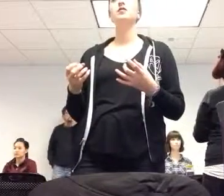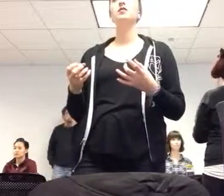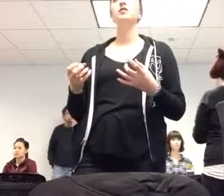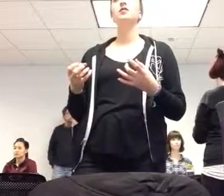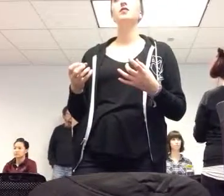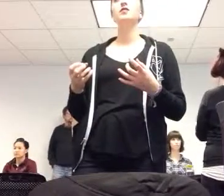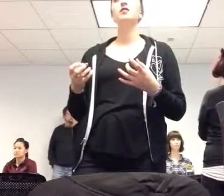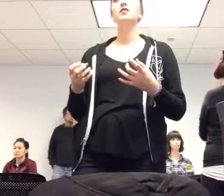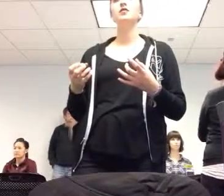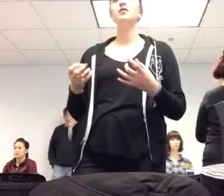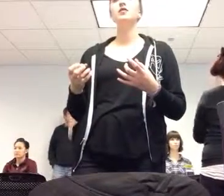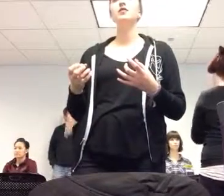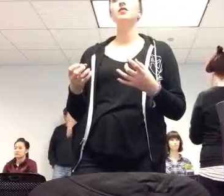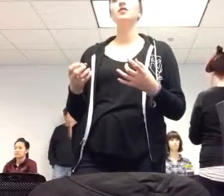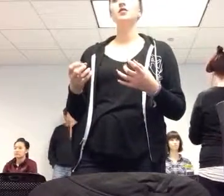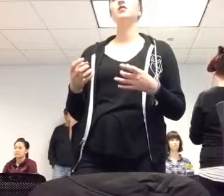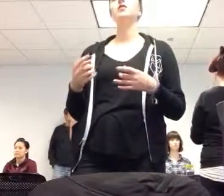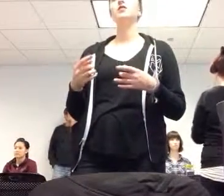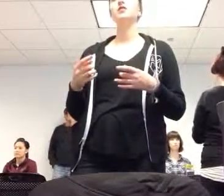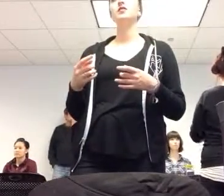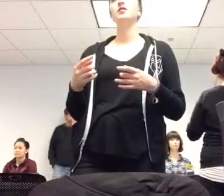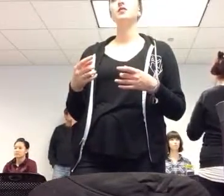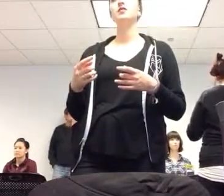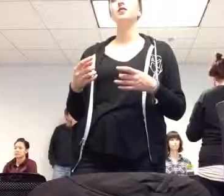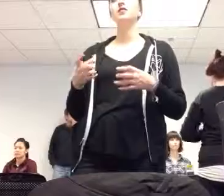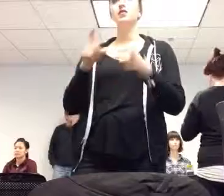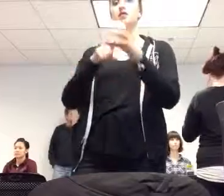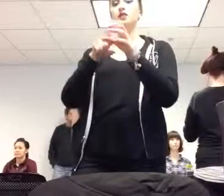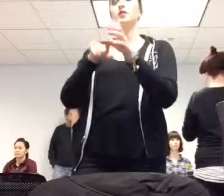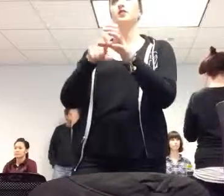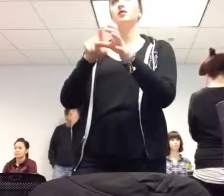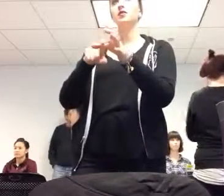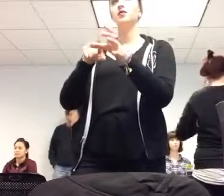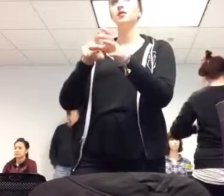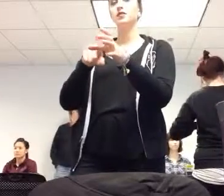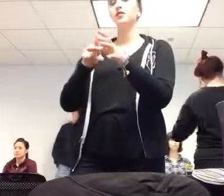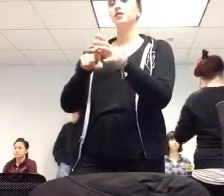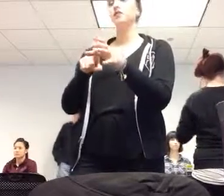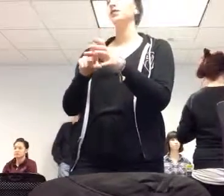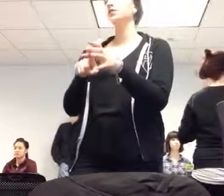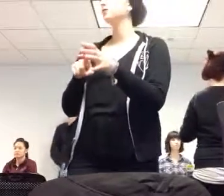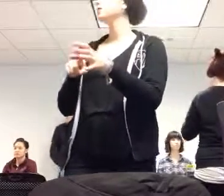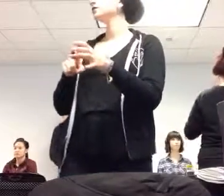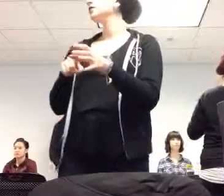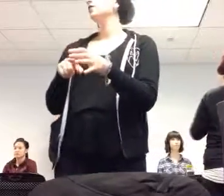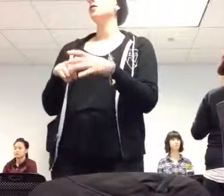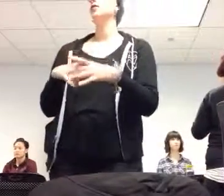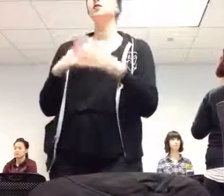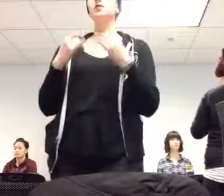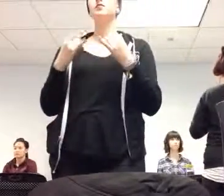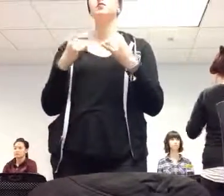was you had to live with all these people you don't know. All the houses that were destroyed. They still have a major housing shortage in the Soviet Union. Russia, yeah.